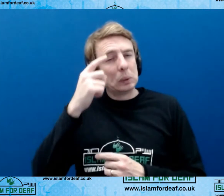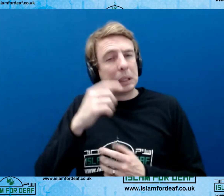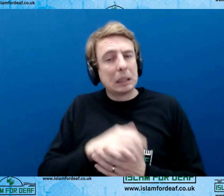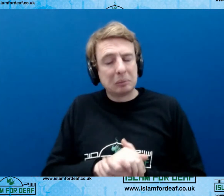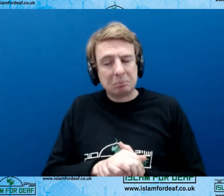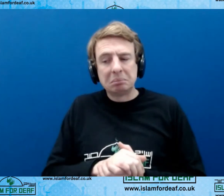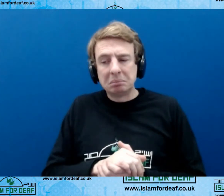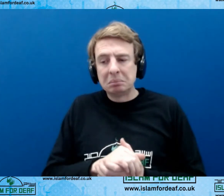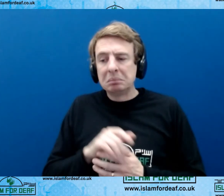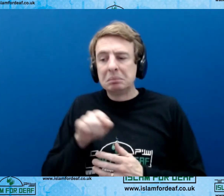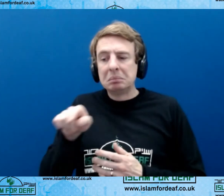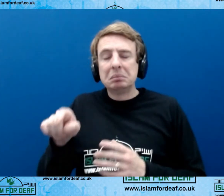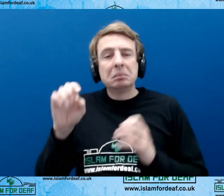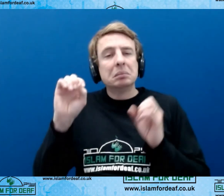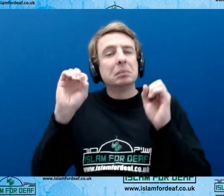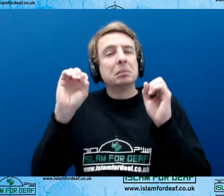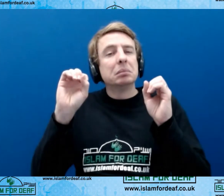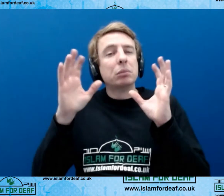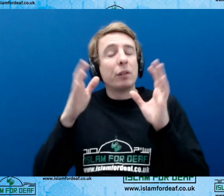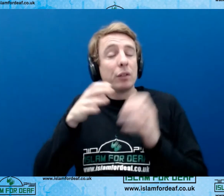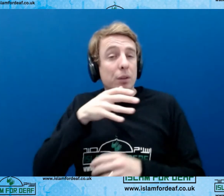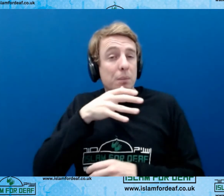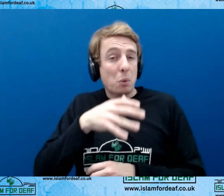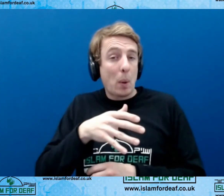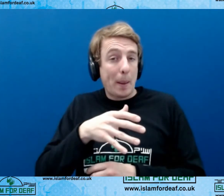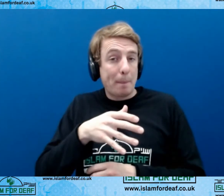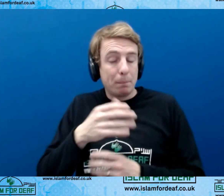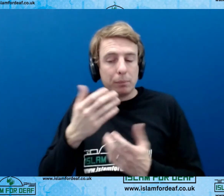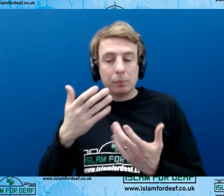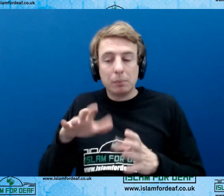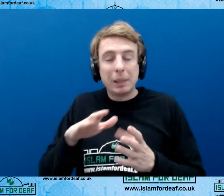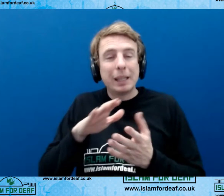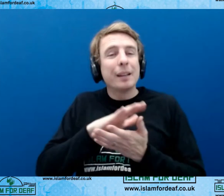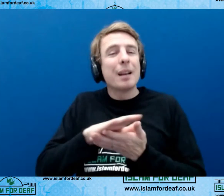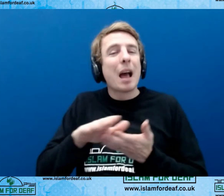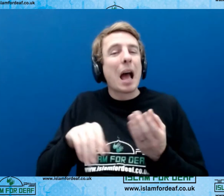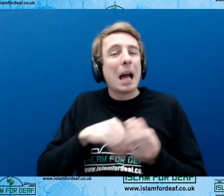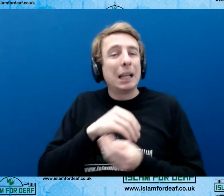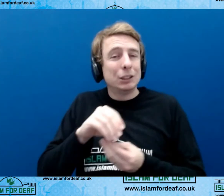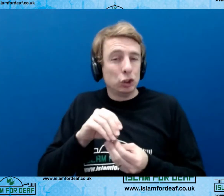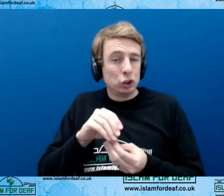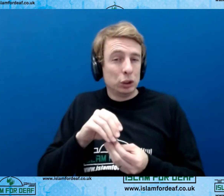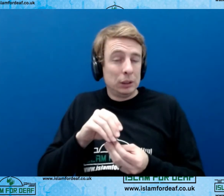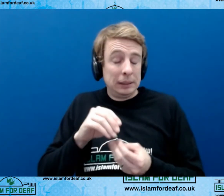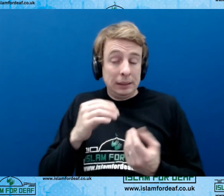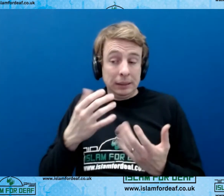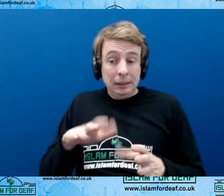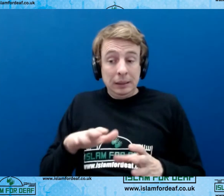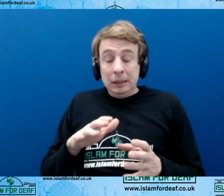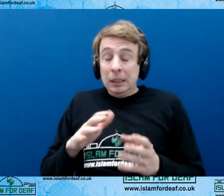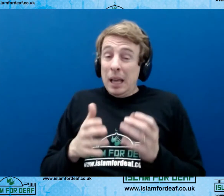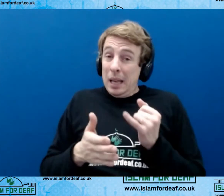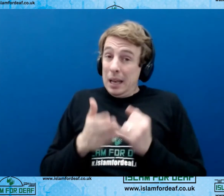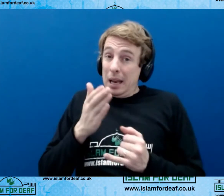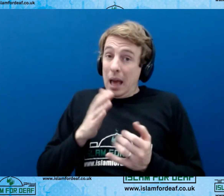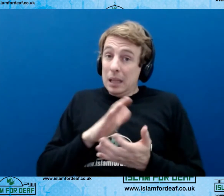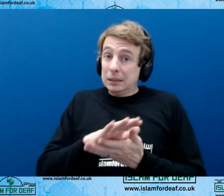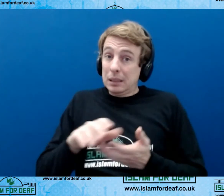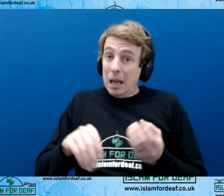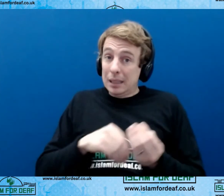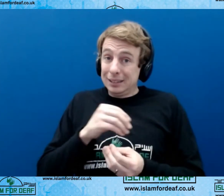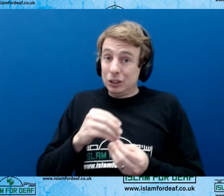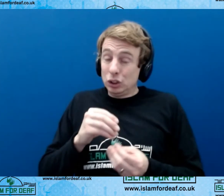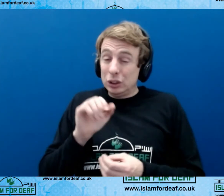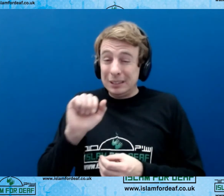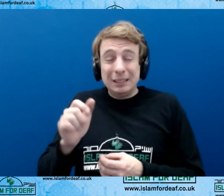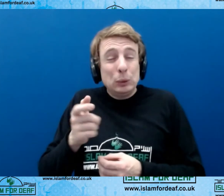Hajj, he made the farewell pilgrimage that was right at the end of his lifespan, and there were tens of thousands of companions